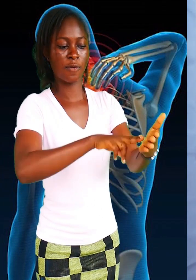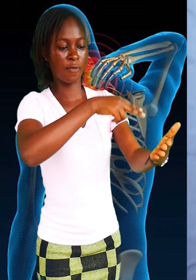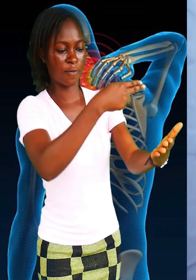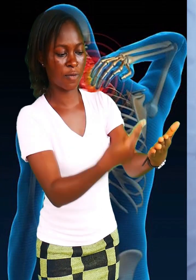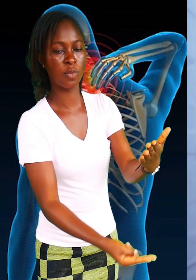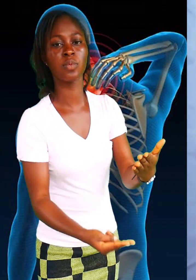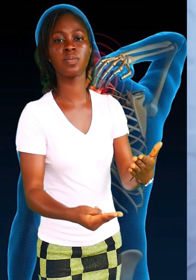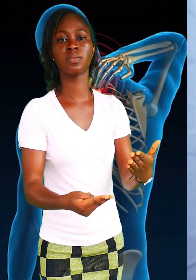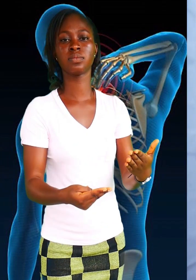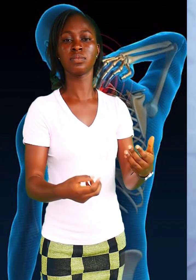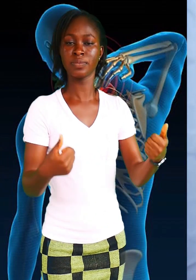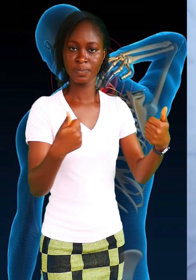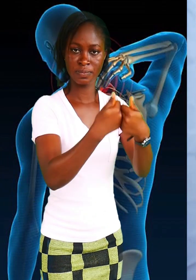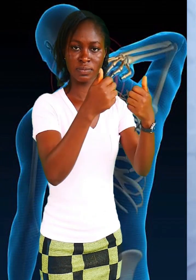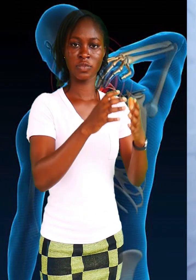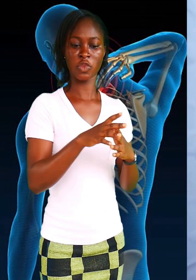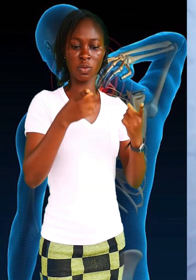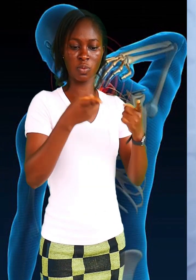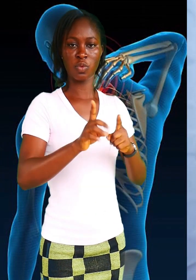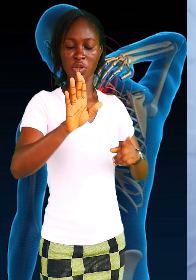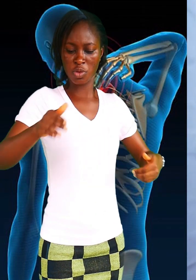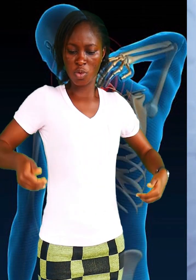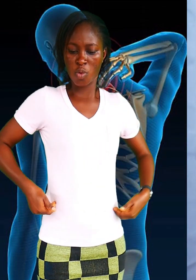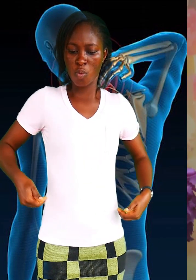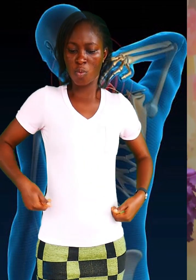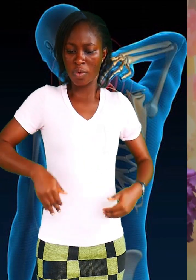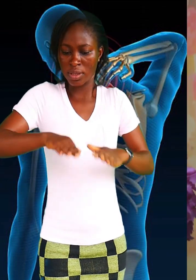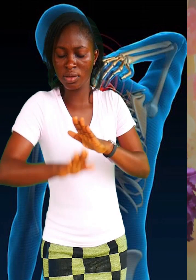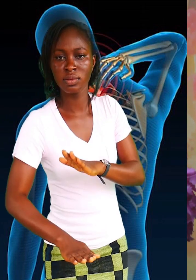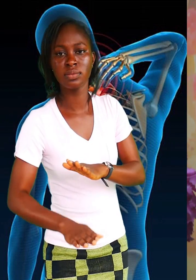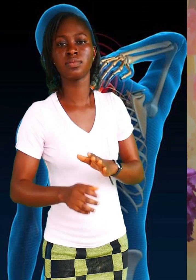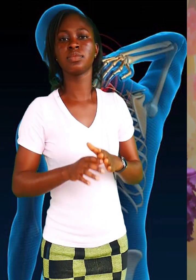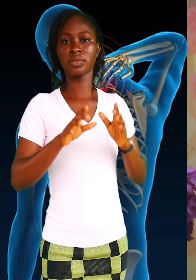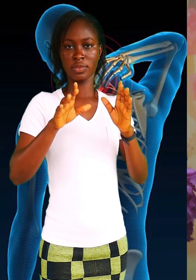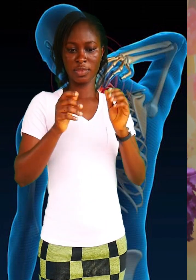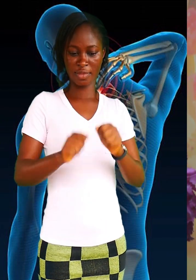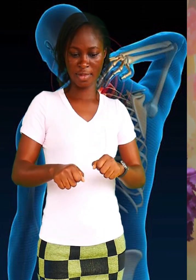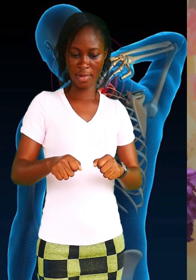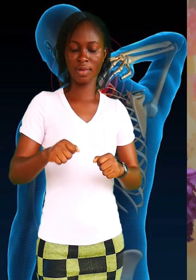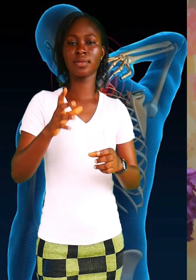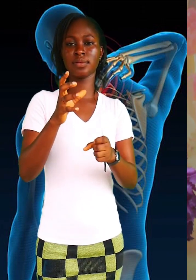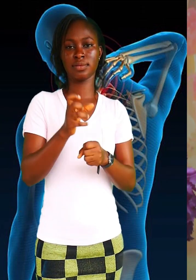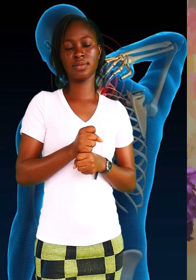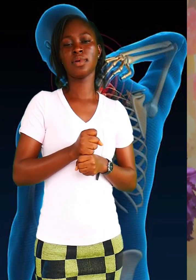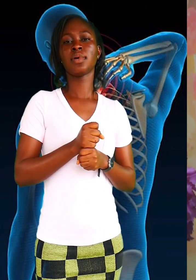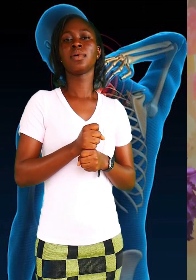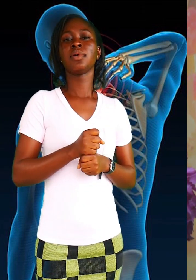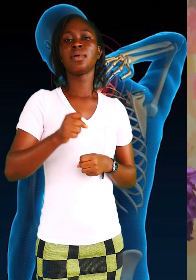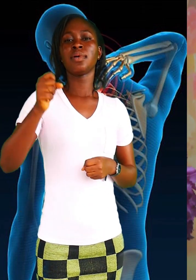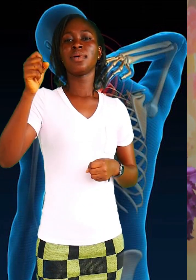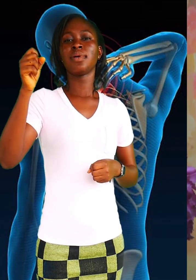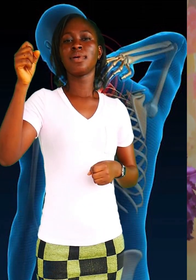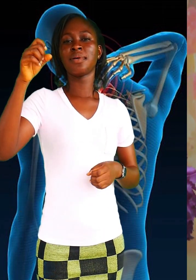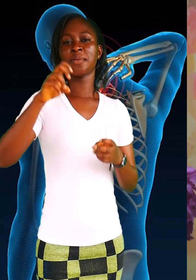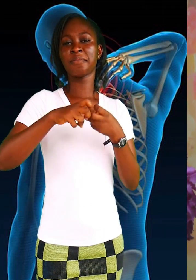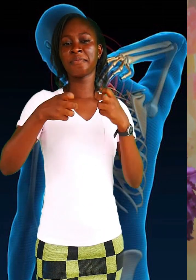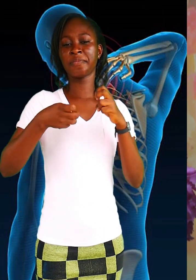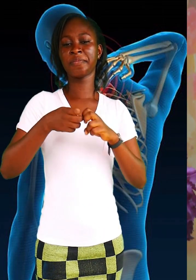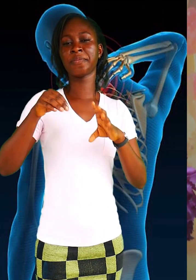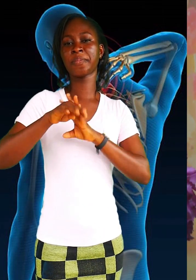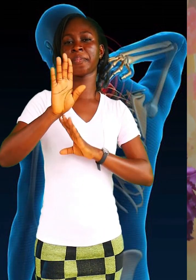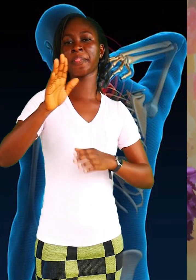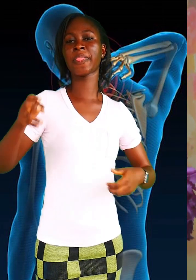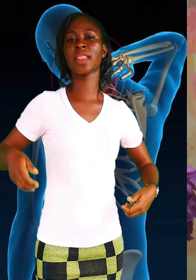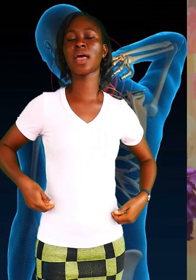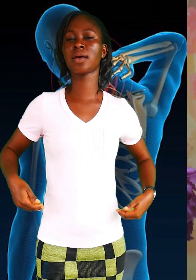na wabapem se wabapem na osisi be si ho a e betima makase no bia to afa ho na makase kase na to afa ho a be pese